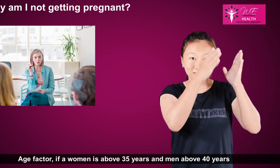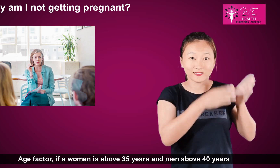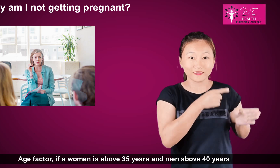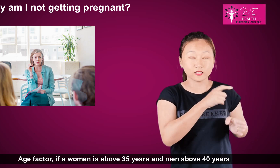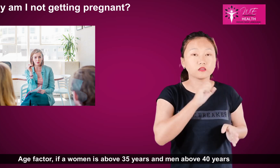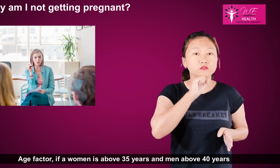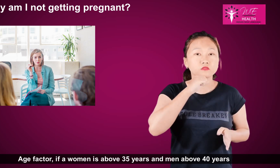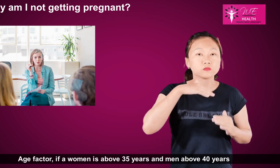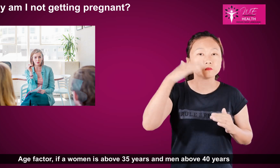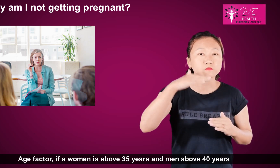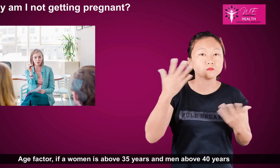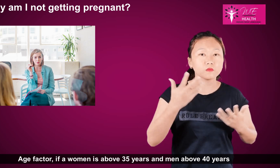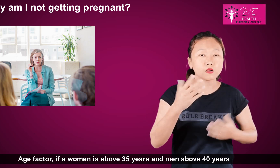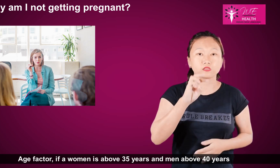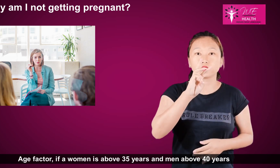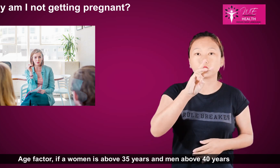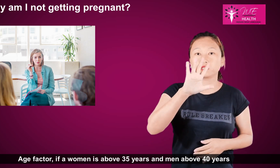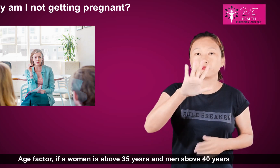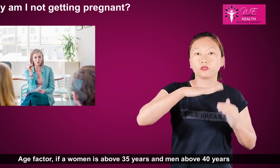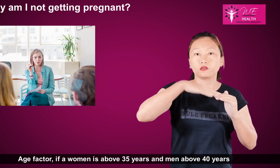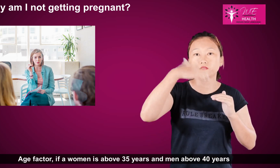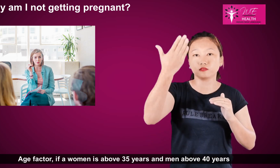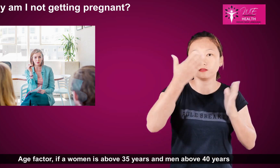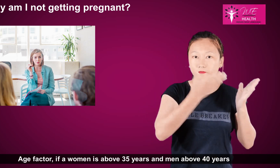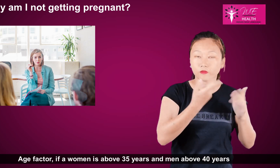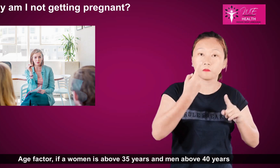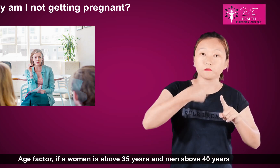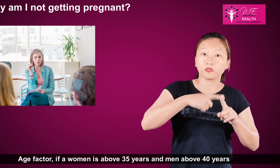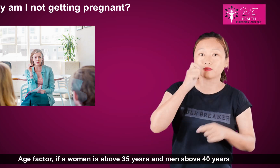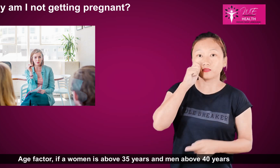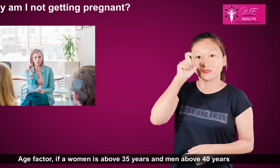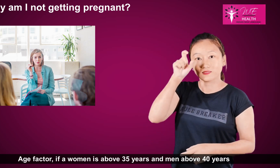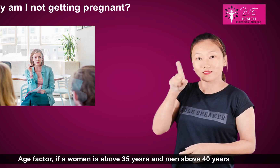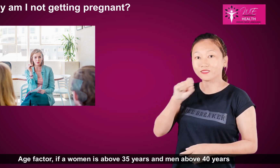Age factor, if a woman is above 35 years and men above 40 years.